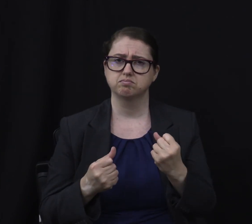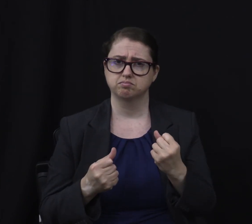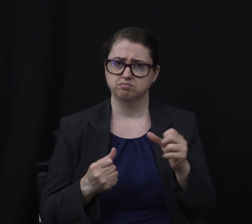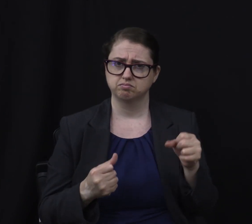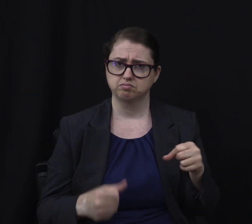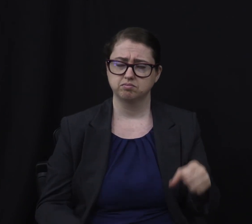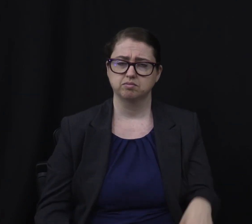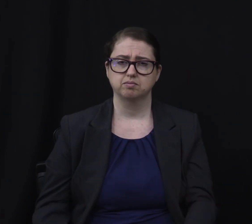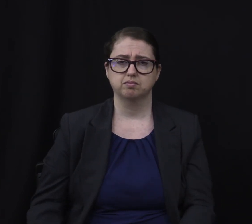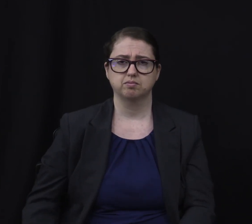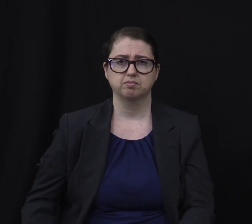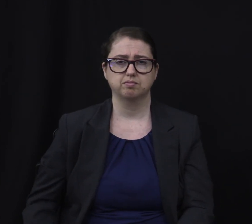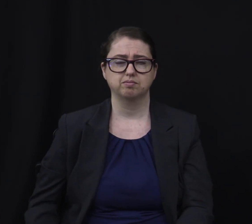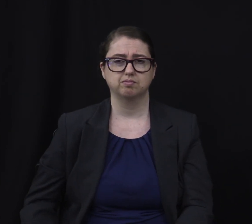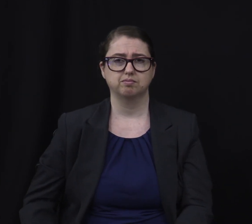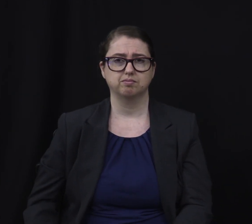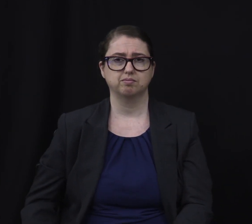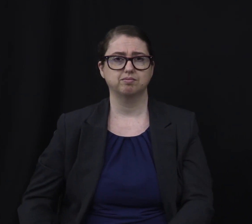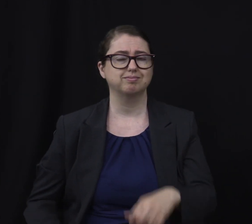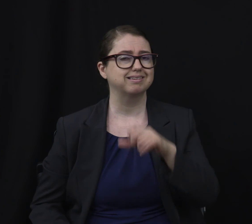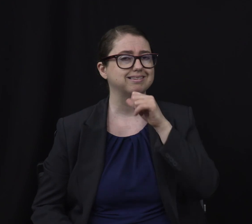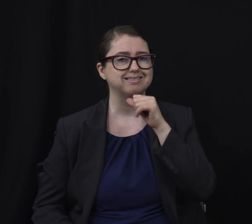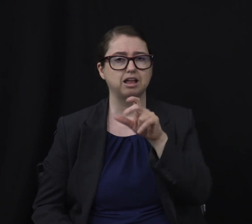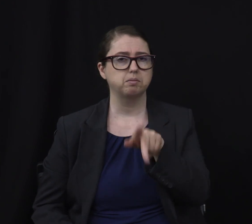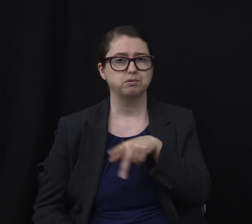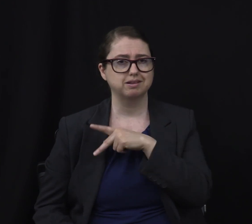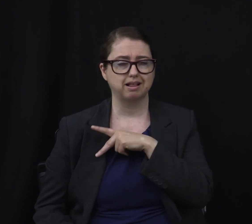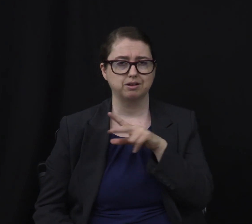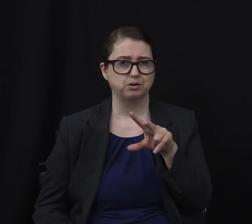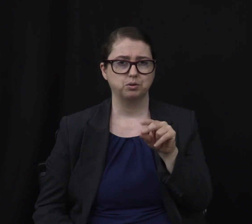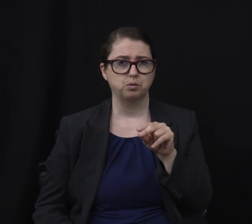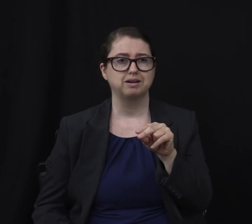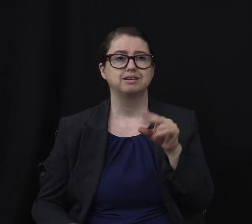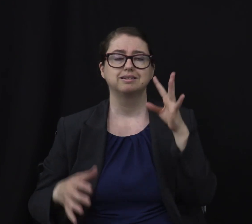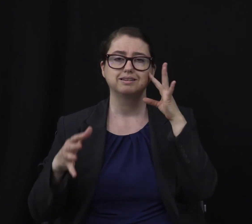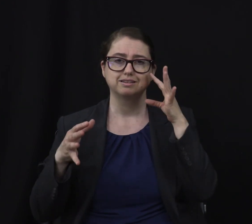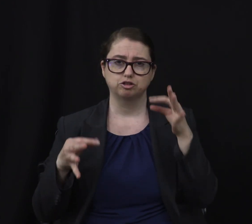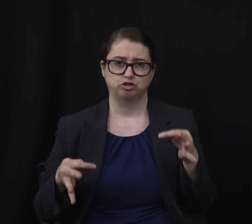not a personality. It's a decision.